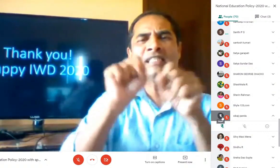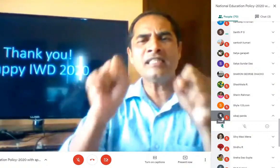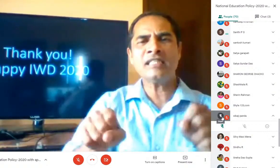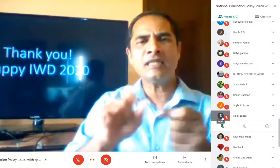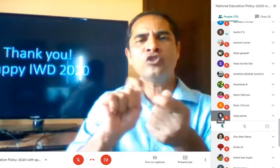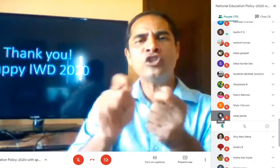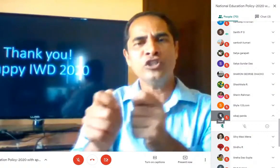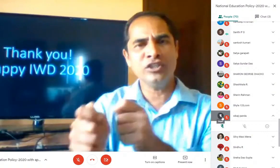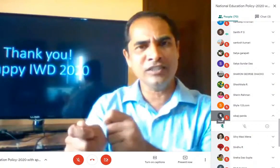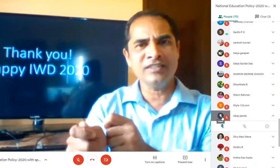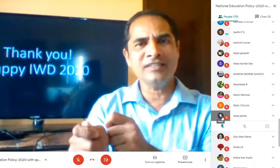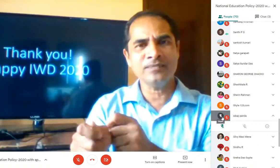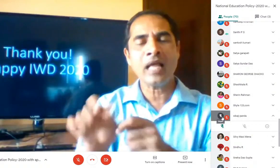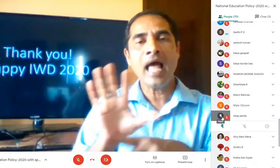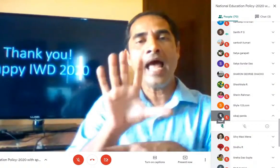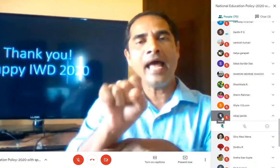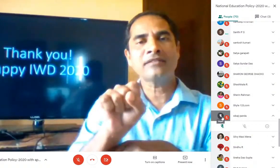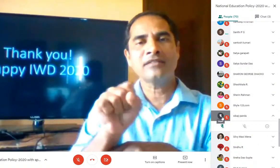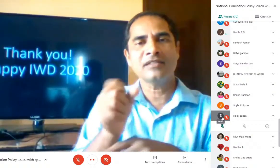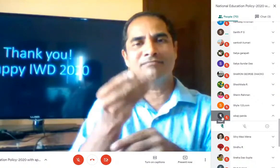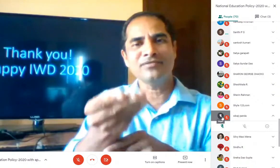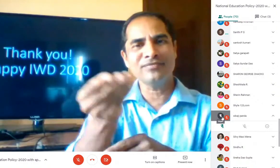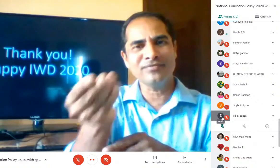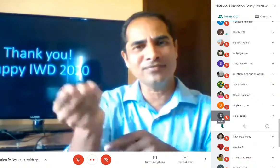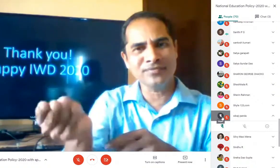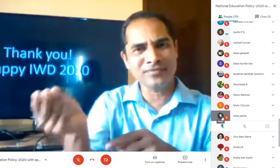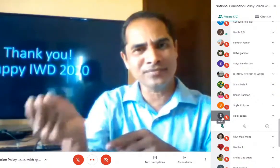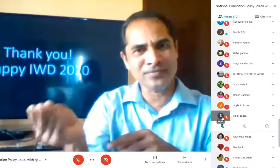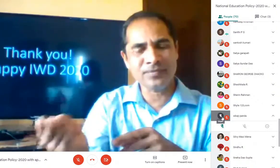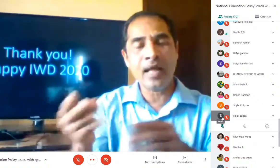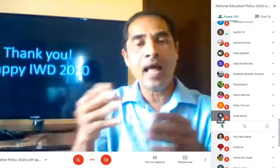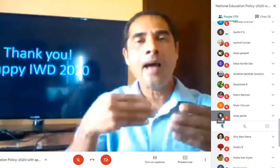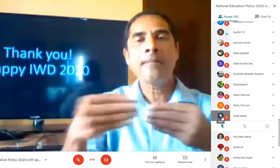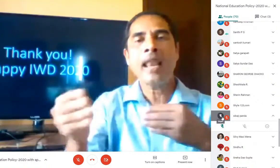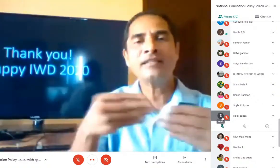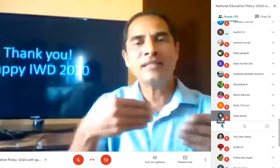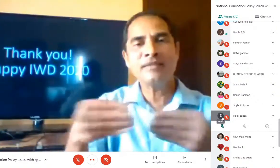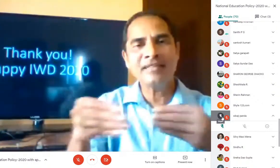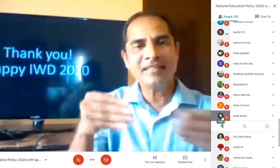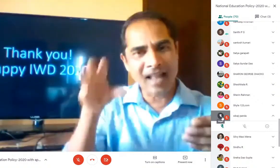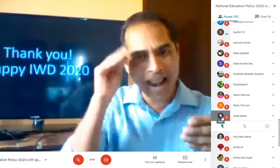So NEP is supporting everything. The changes will happen, the accessibility will be given,